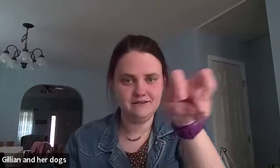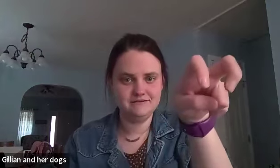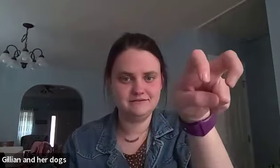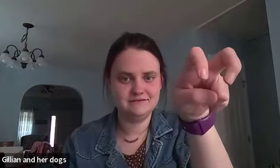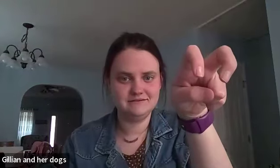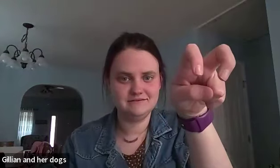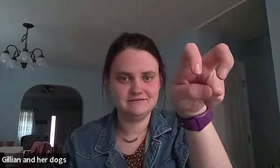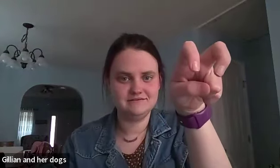snake.